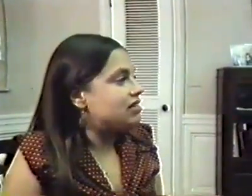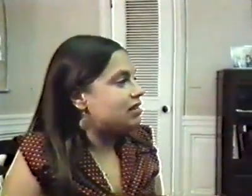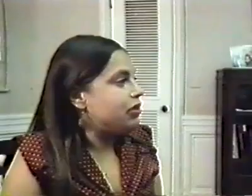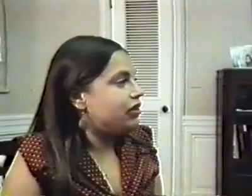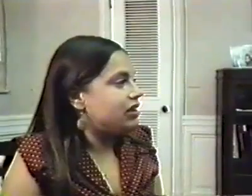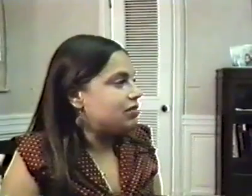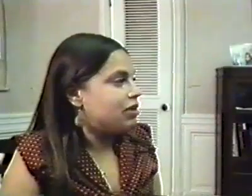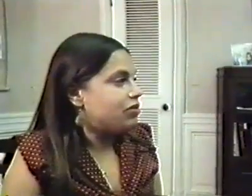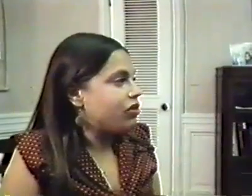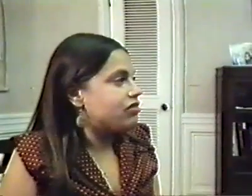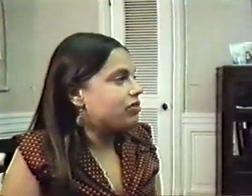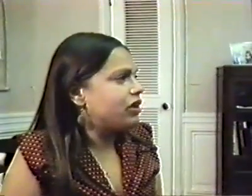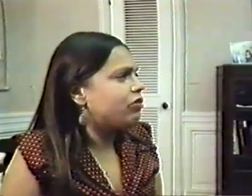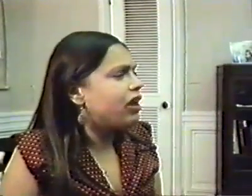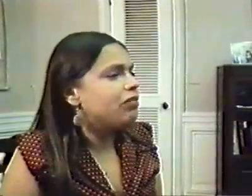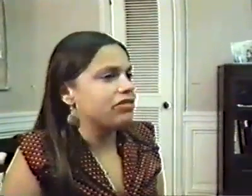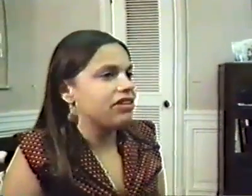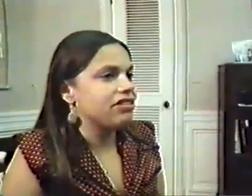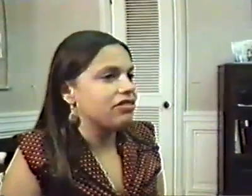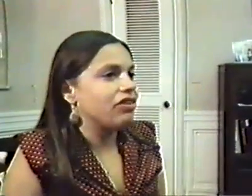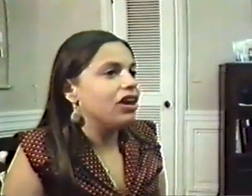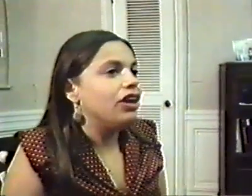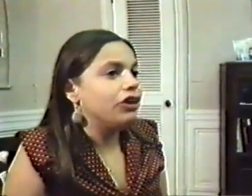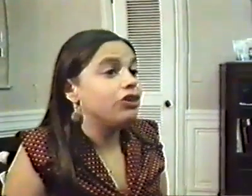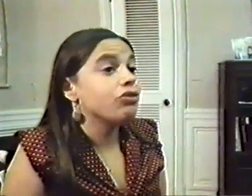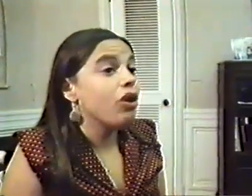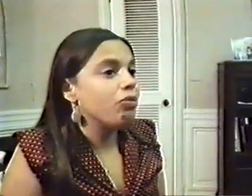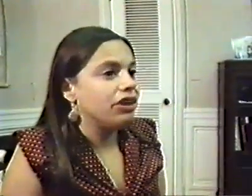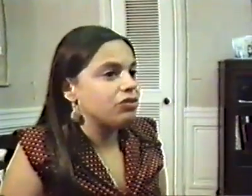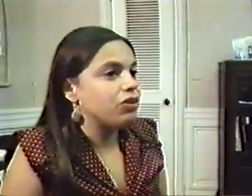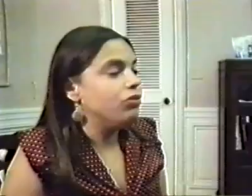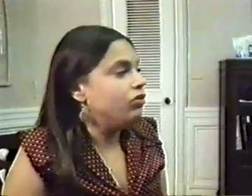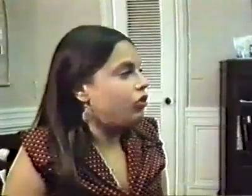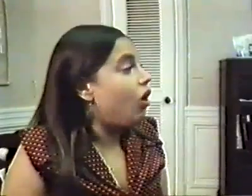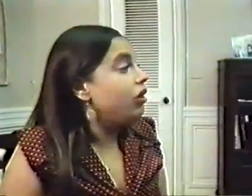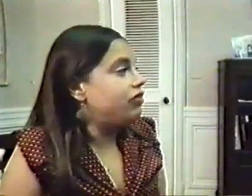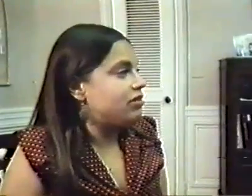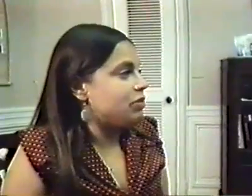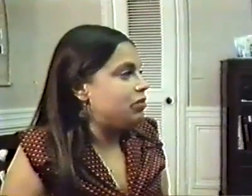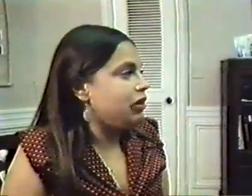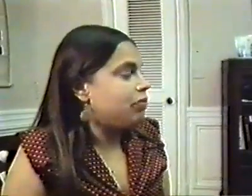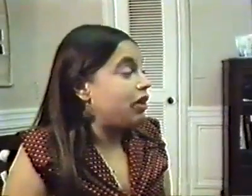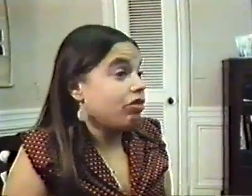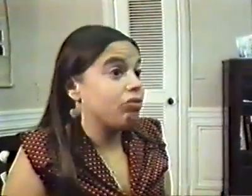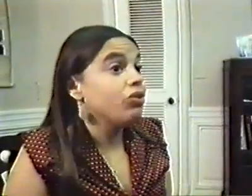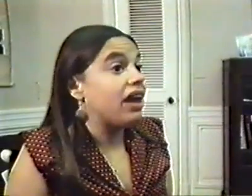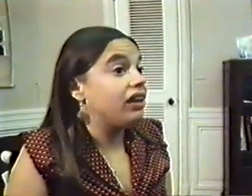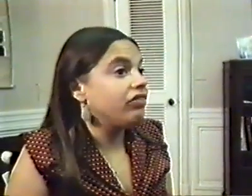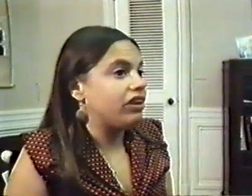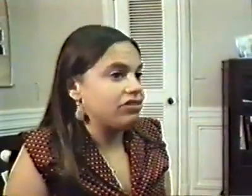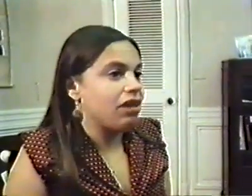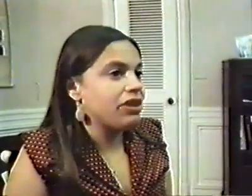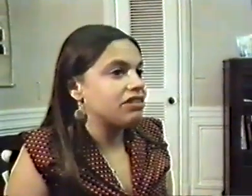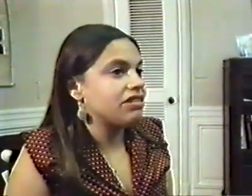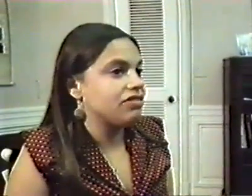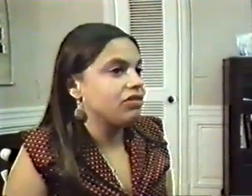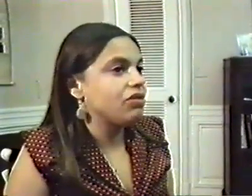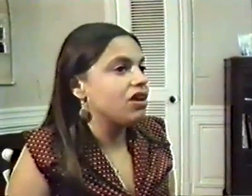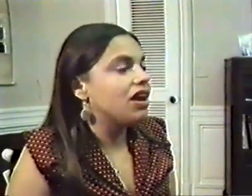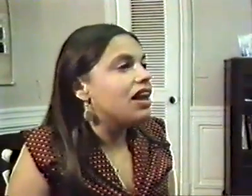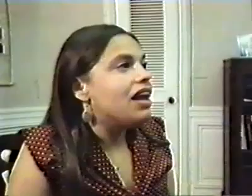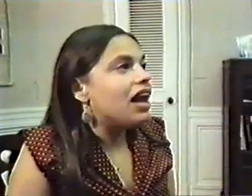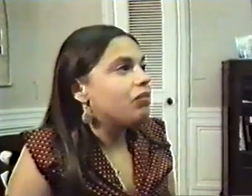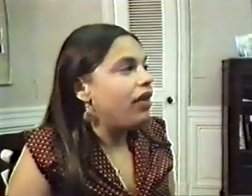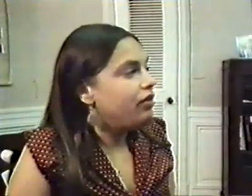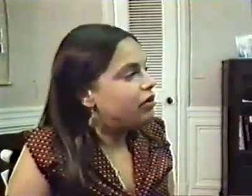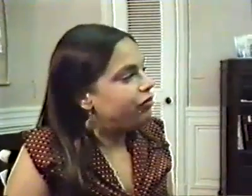made it into the building, to me it was also an incredible sense of control because we'd moved all of these people up through the elevators up onto this